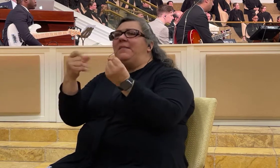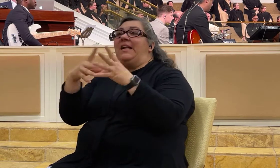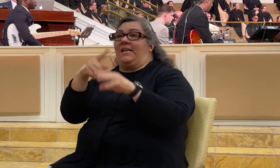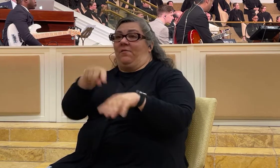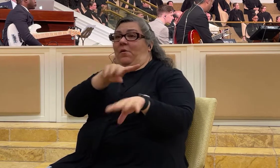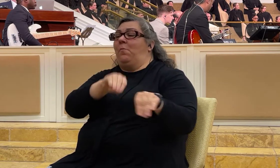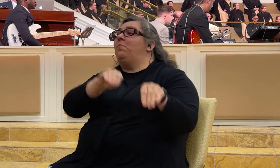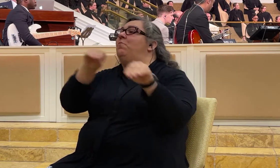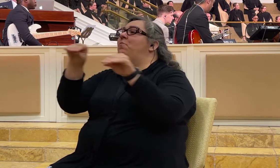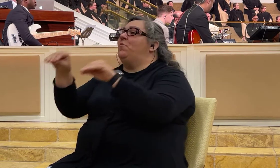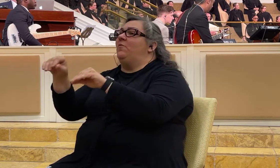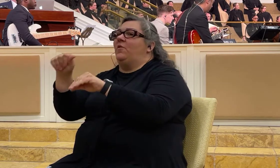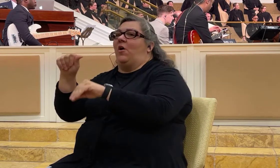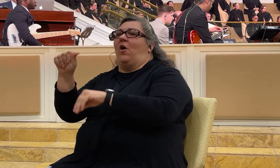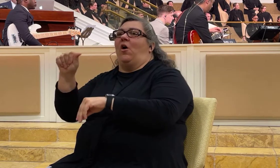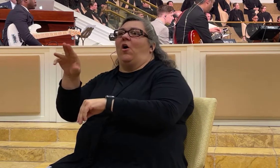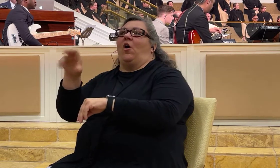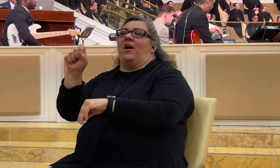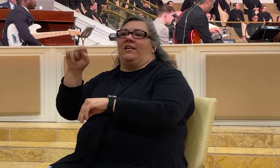around Austin.